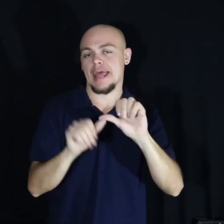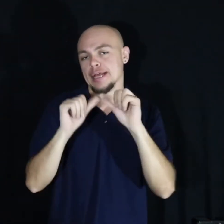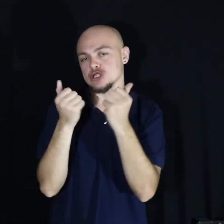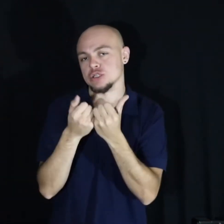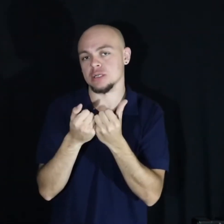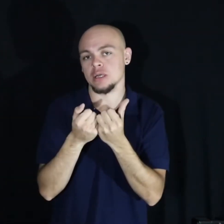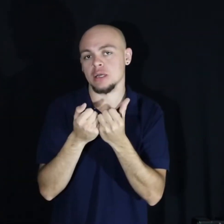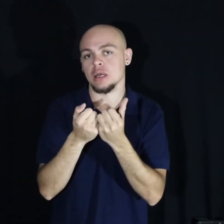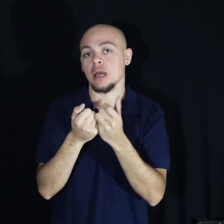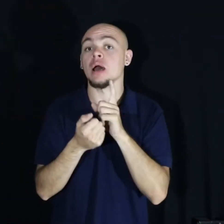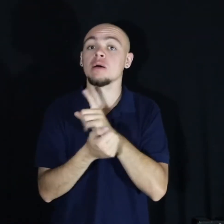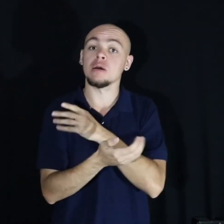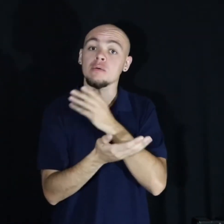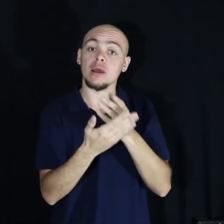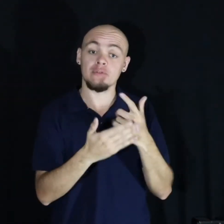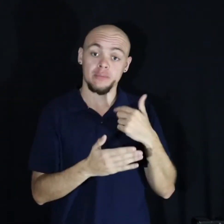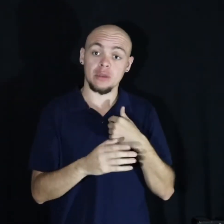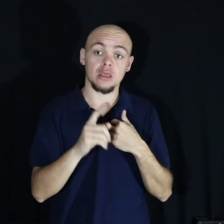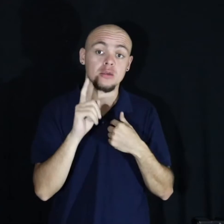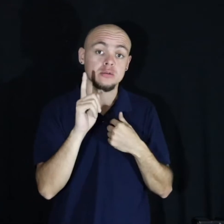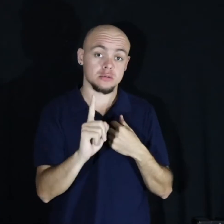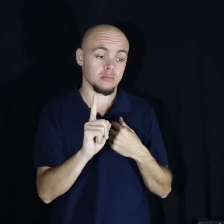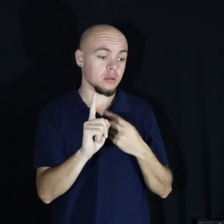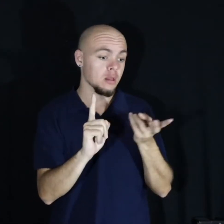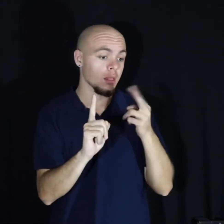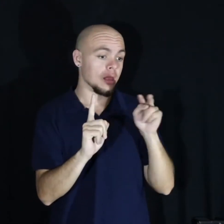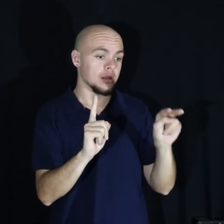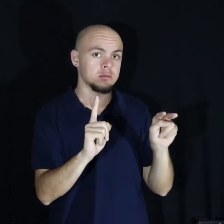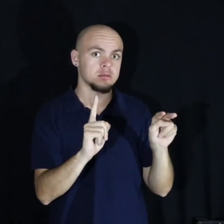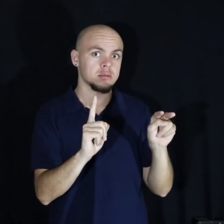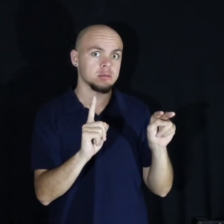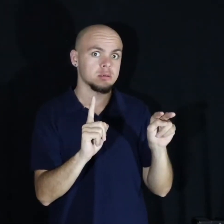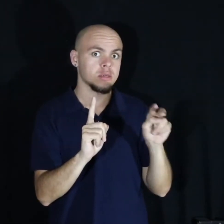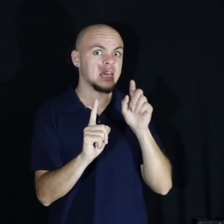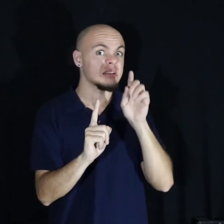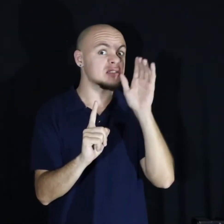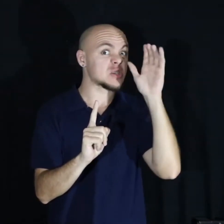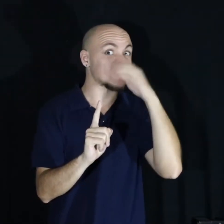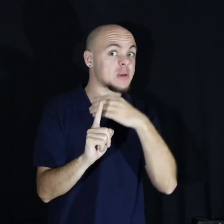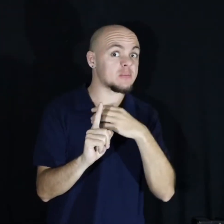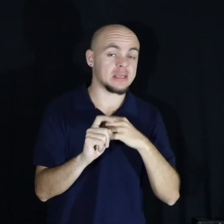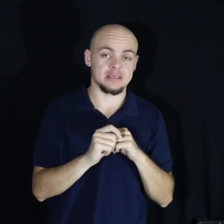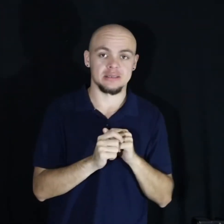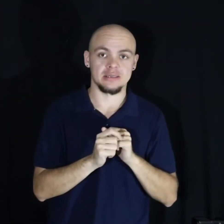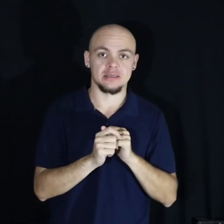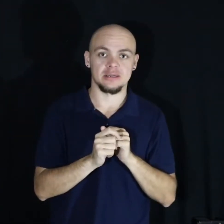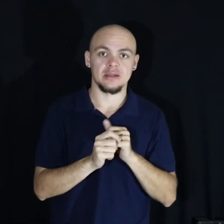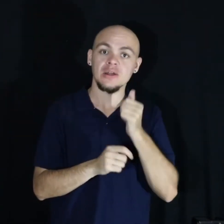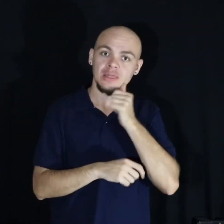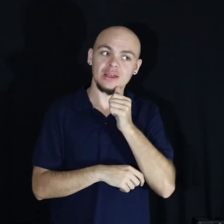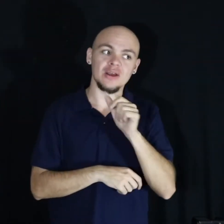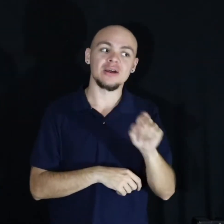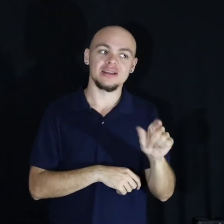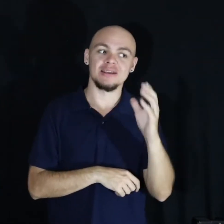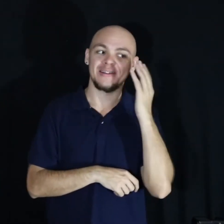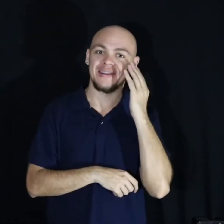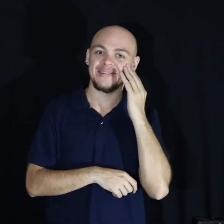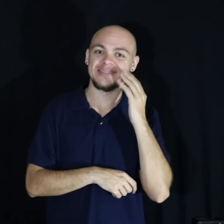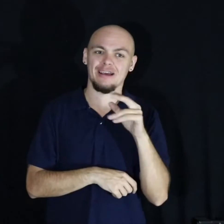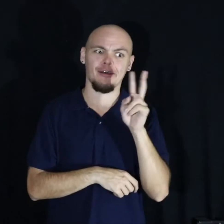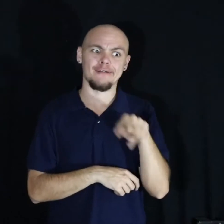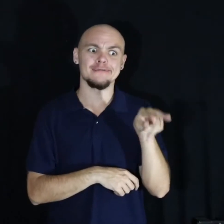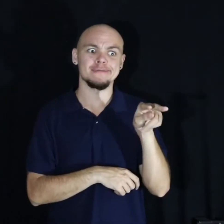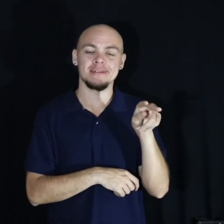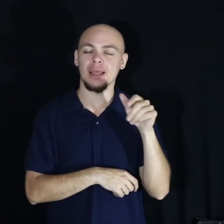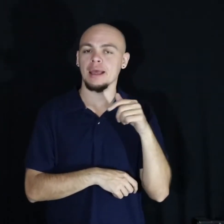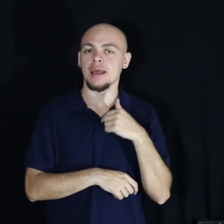just stopped and you stared. It was creepy. This girl right here knows exactly what I'm talking about. And then you